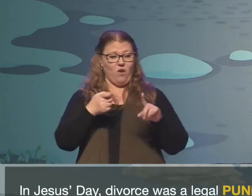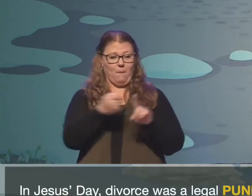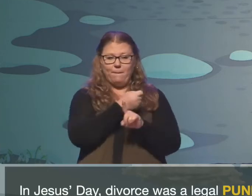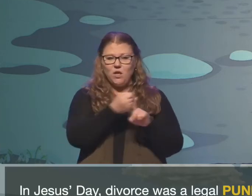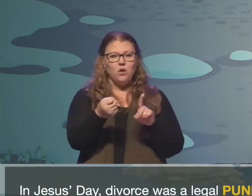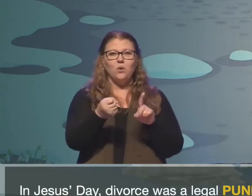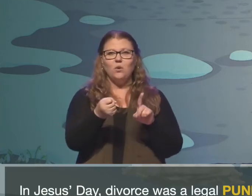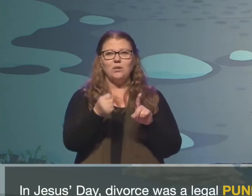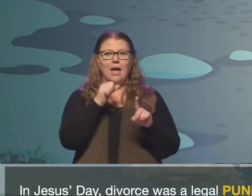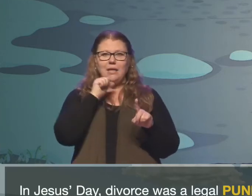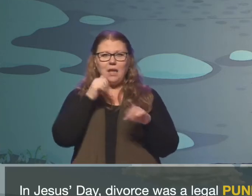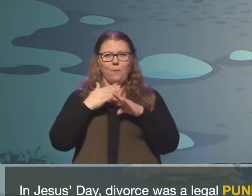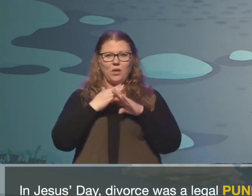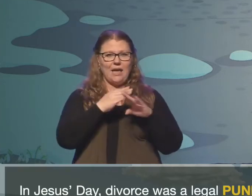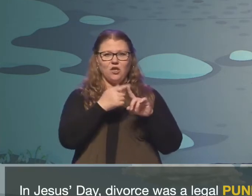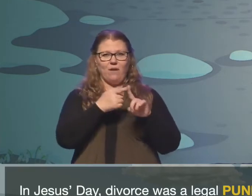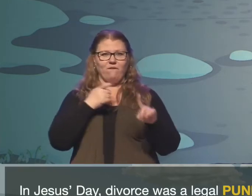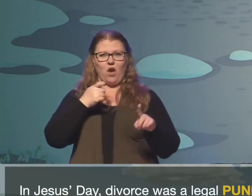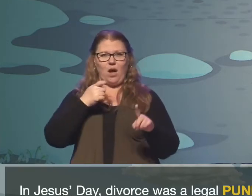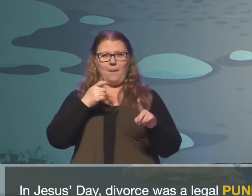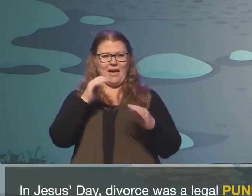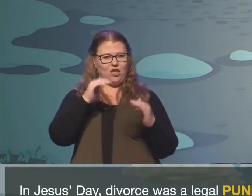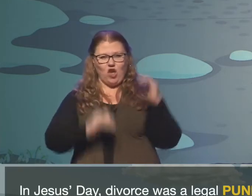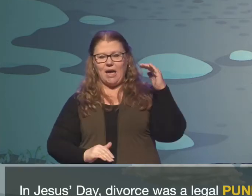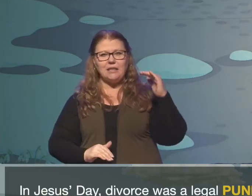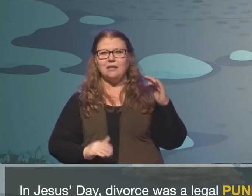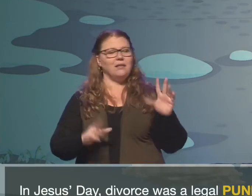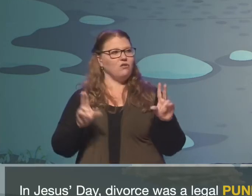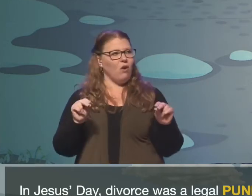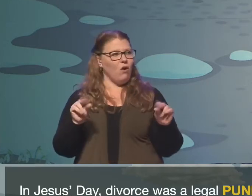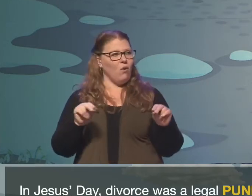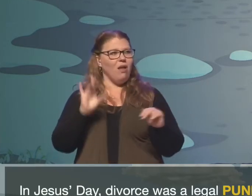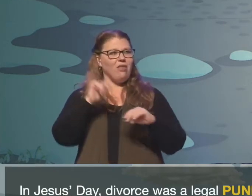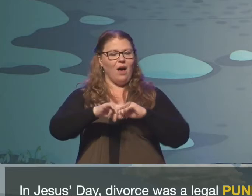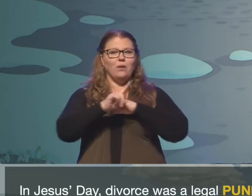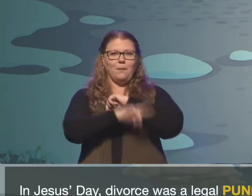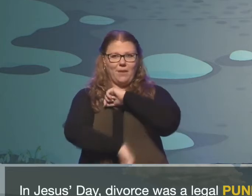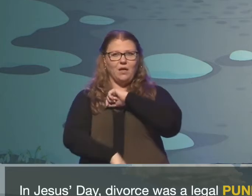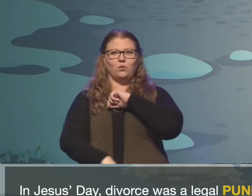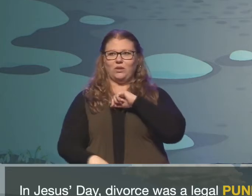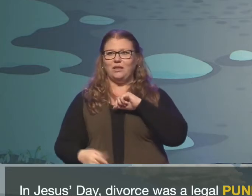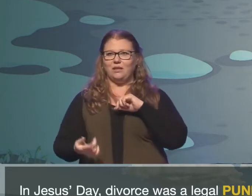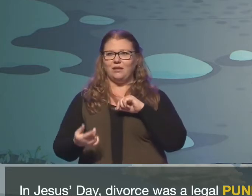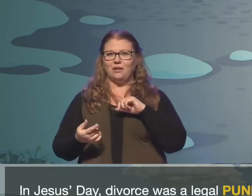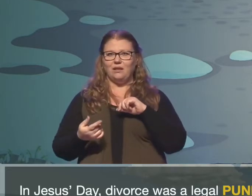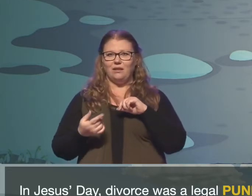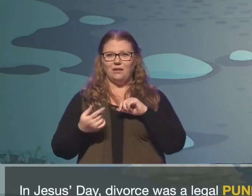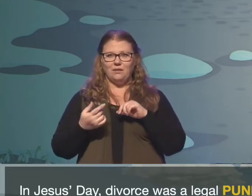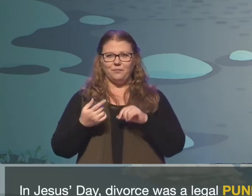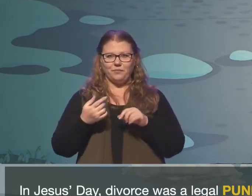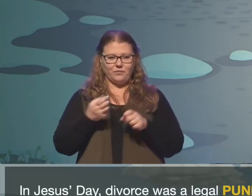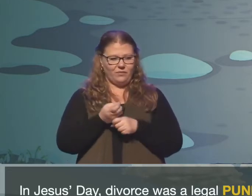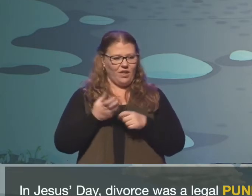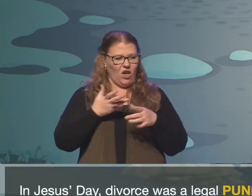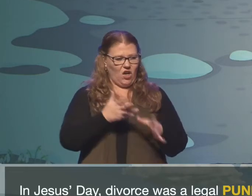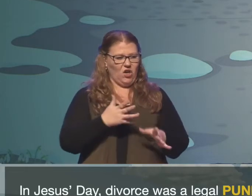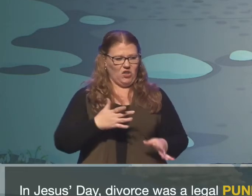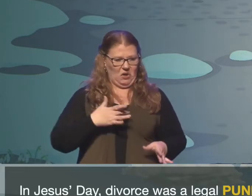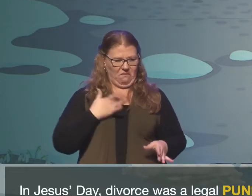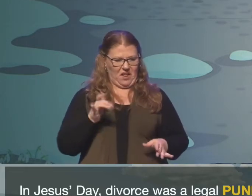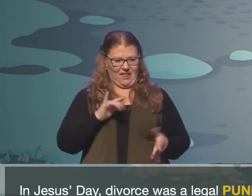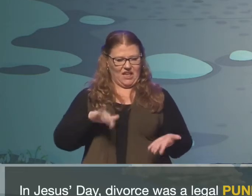It was in no way a protection from injustice. It was a penalty that would leave you as if you were